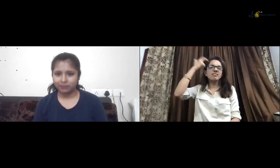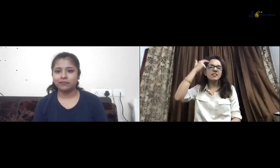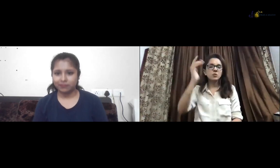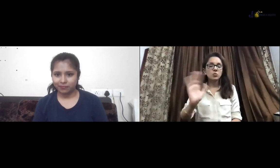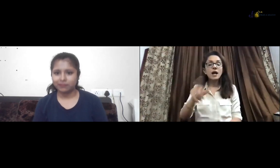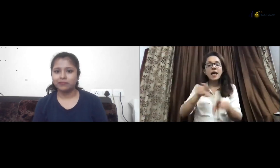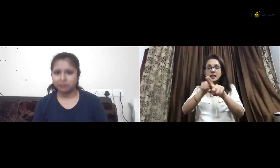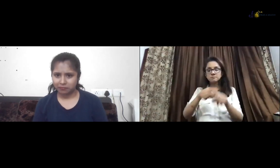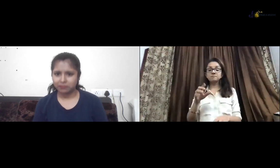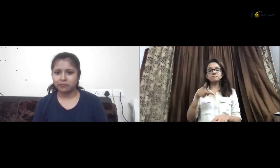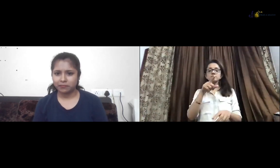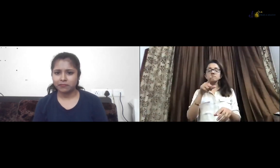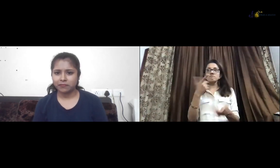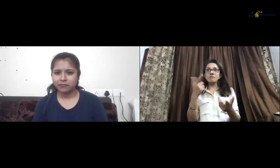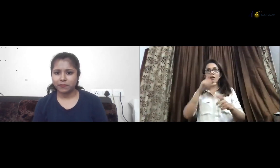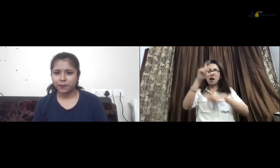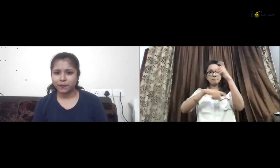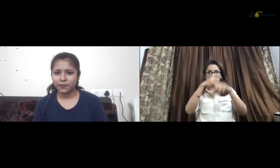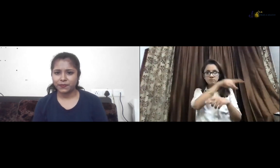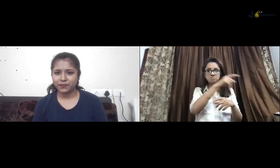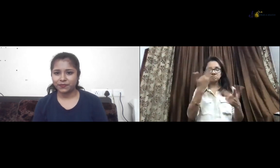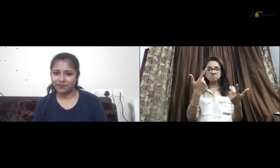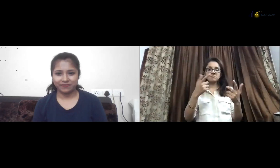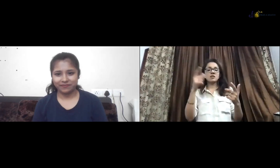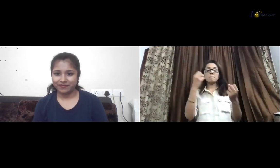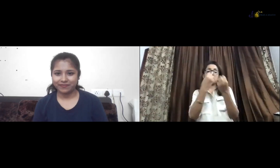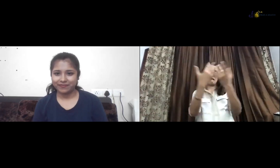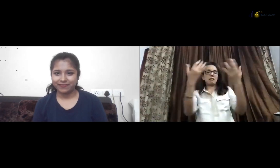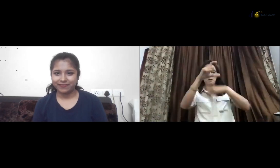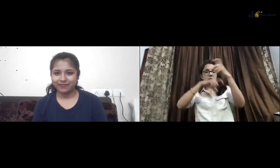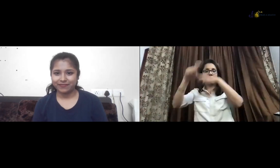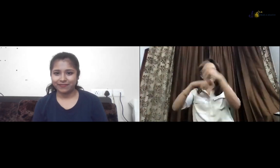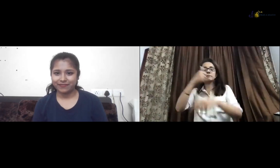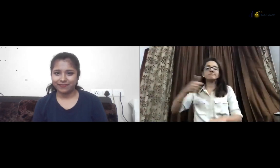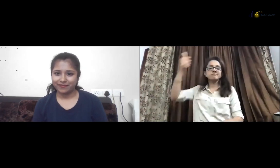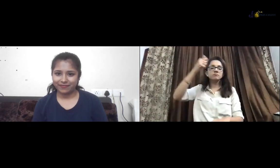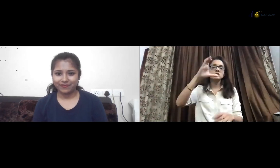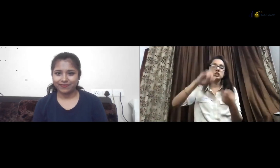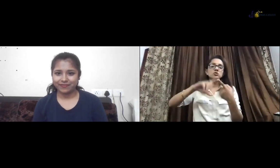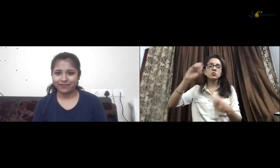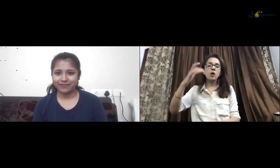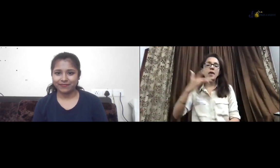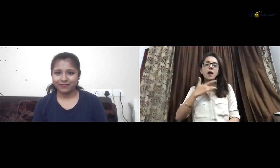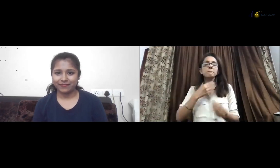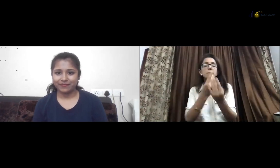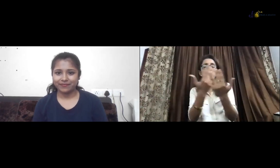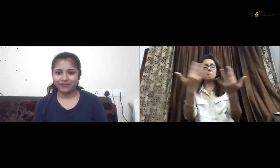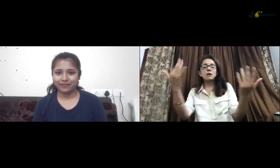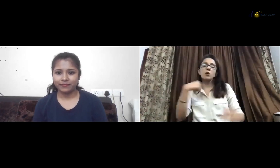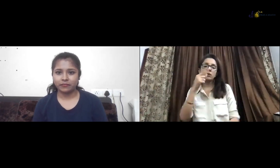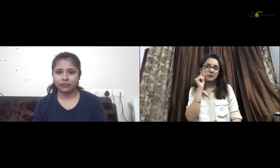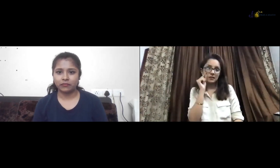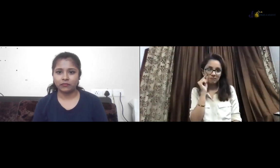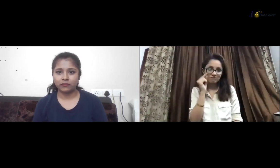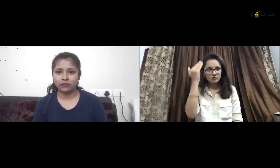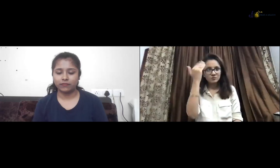do. So this is the thinking that they have the bias towards women. For example, in many companies, they think